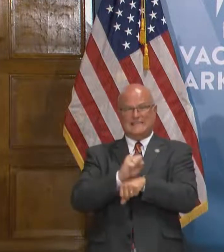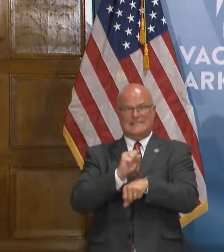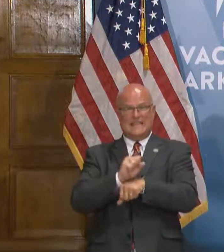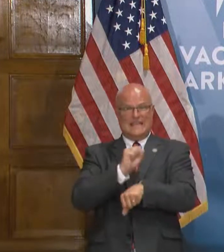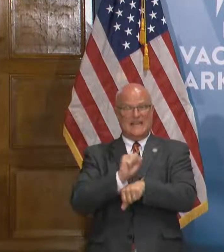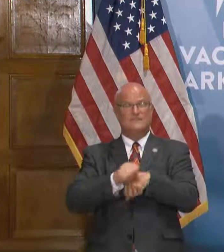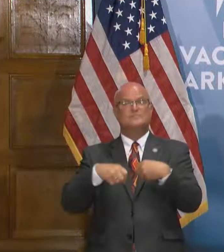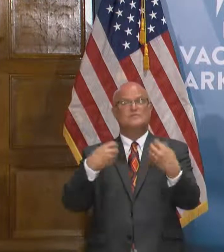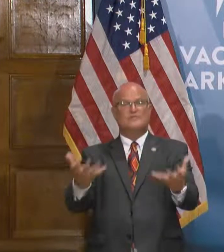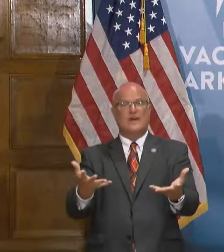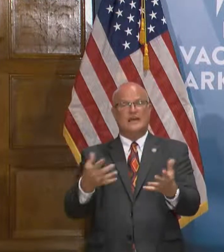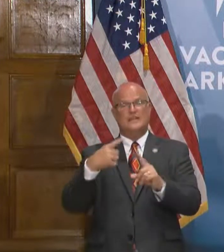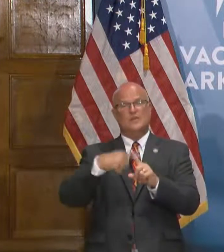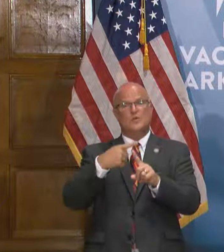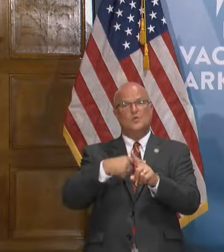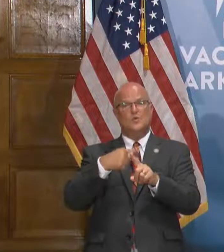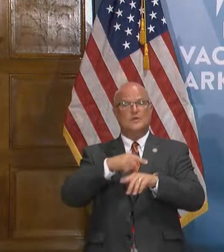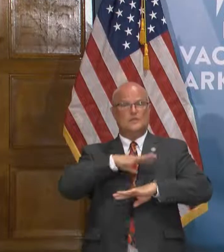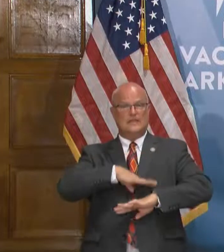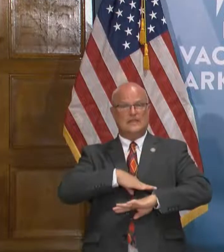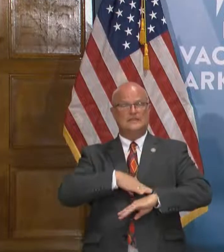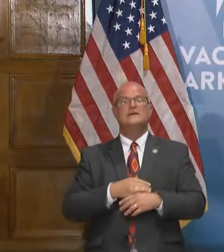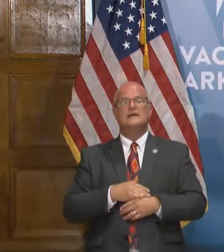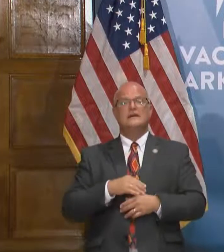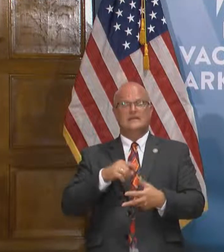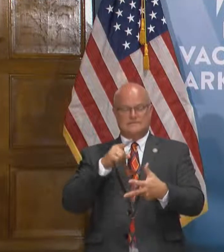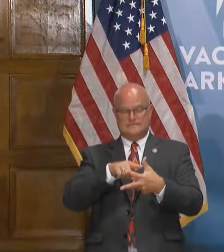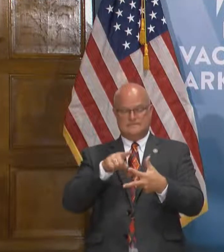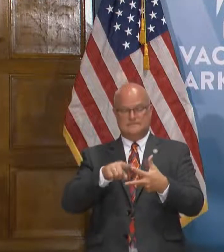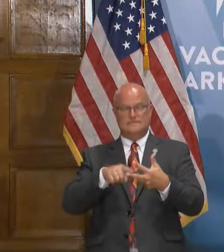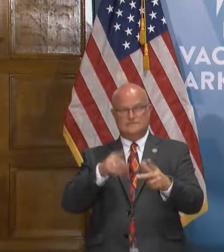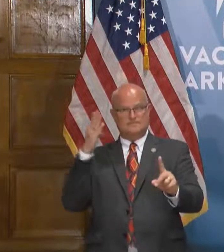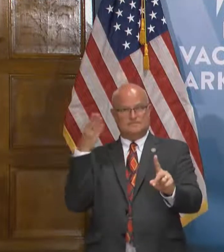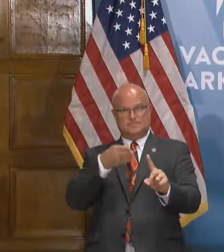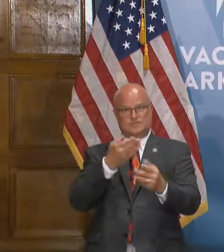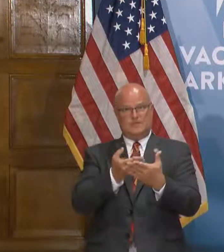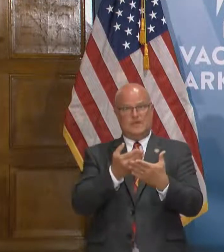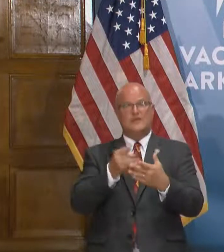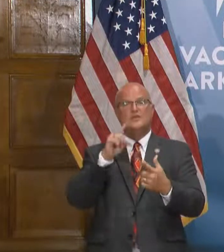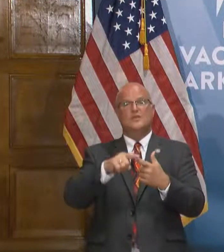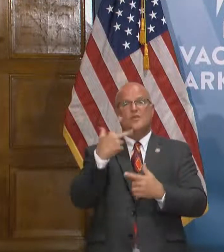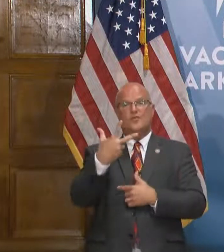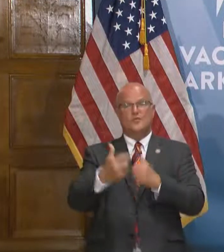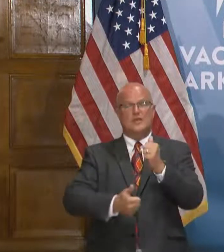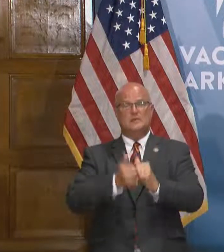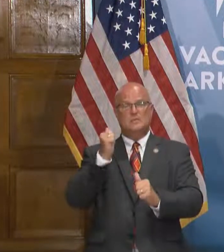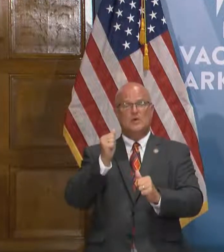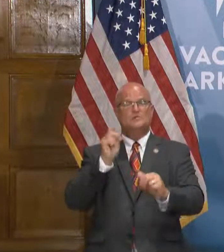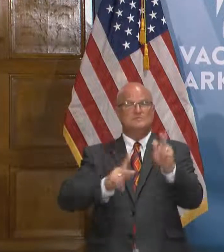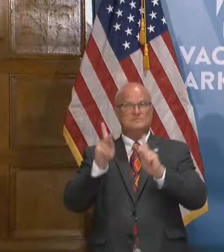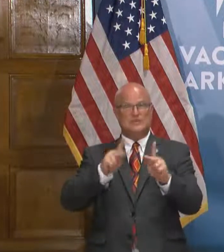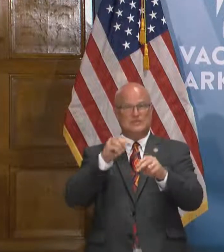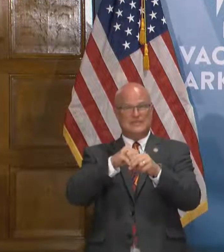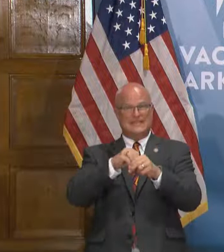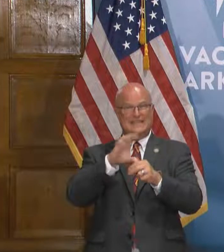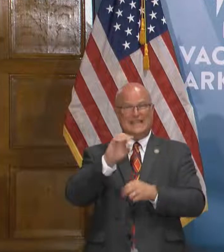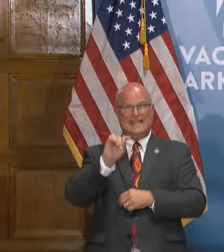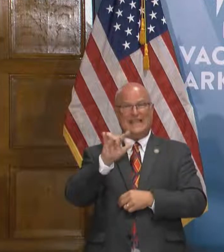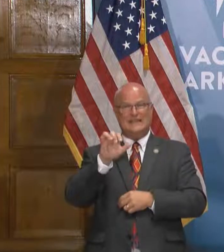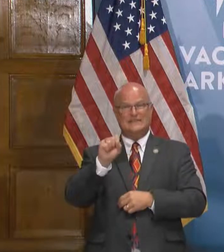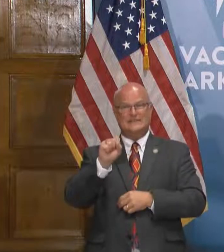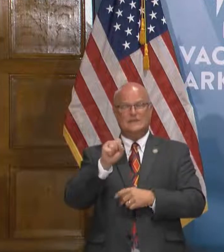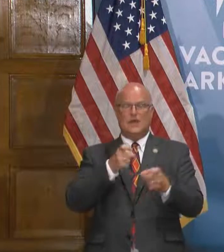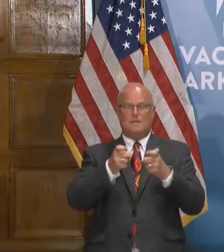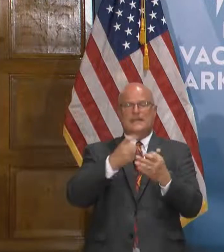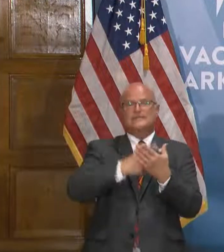on providing the rent relief. They have received direct funding to those three most populous counties, and so they're managed their